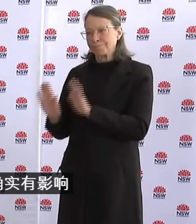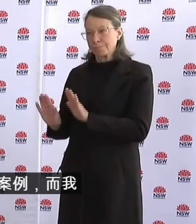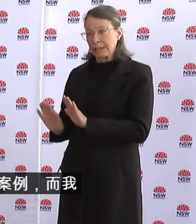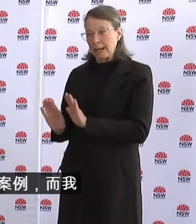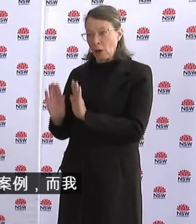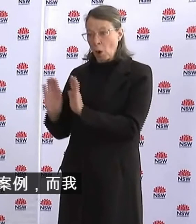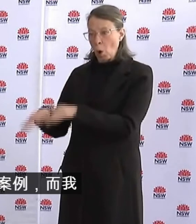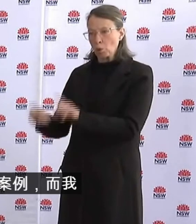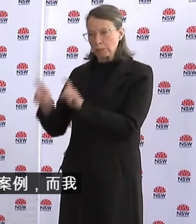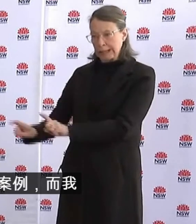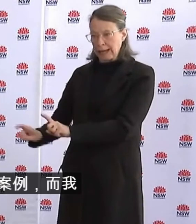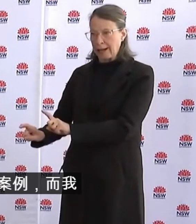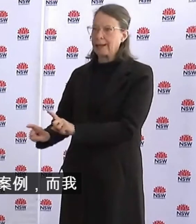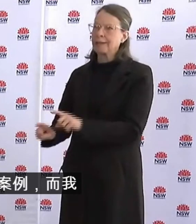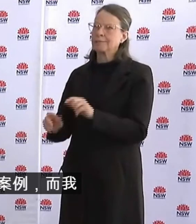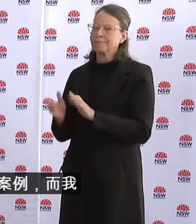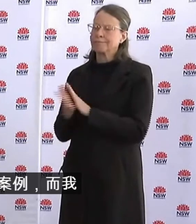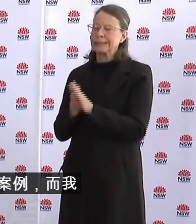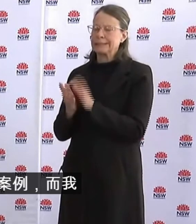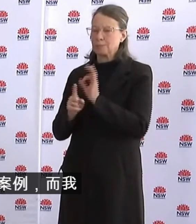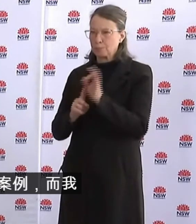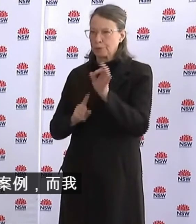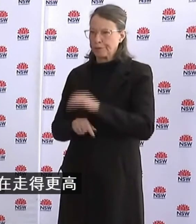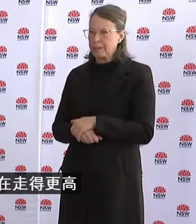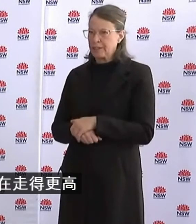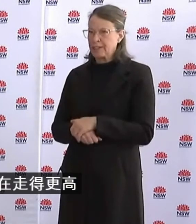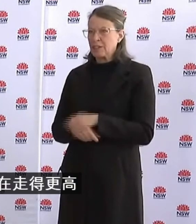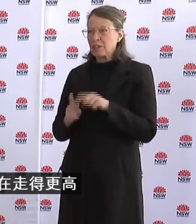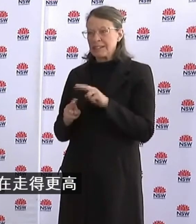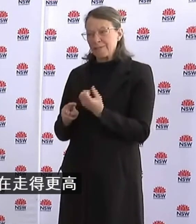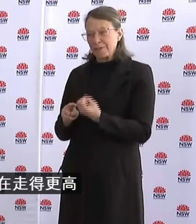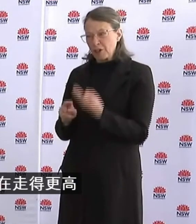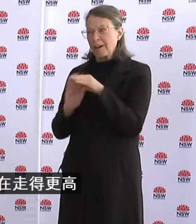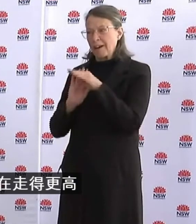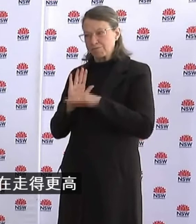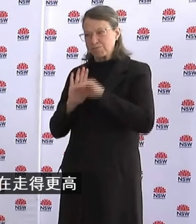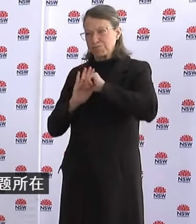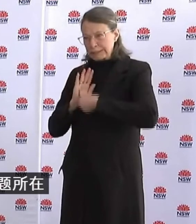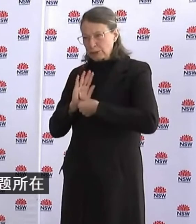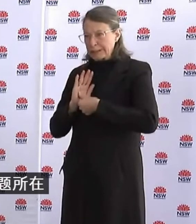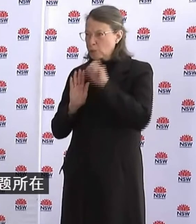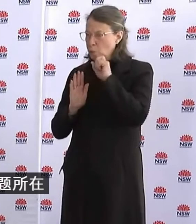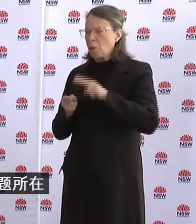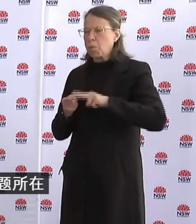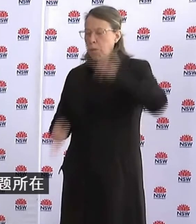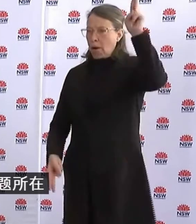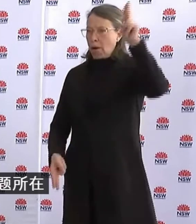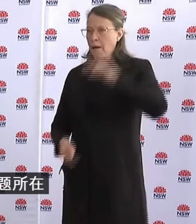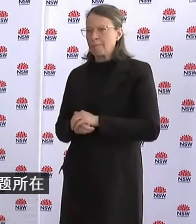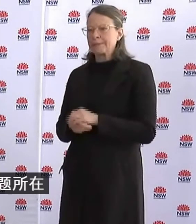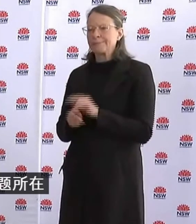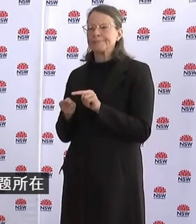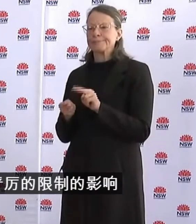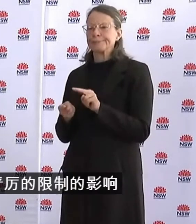impact, because the alternative would have been thousands and thousands of cases. And cases are going higher though. They're going in the other direction though.